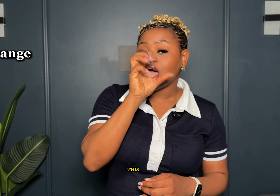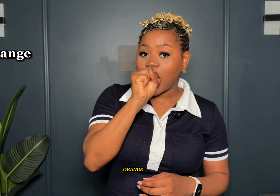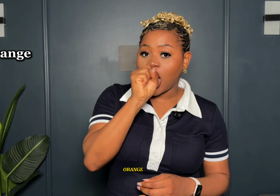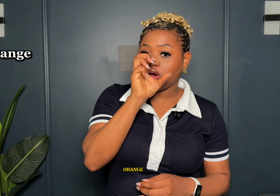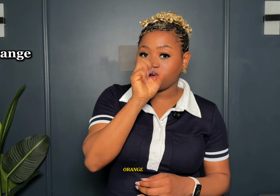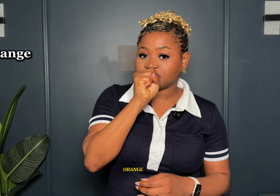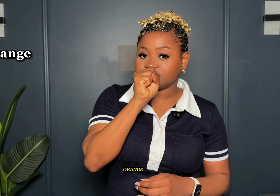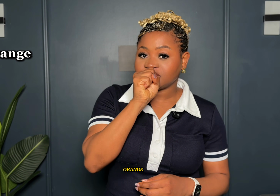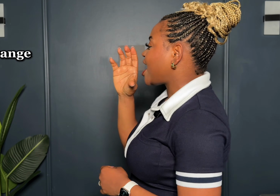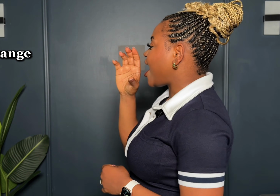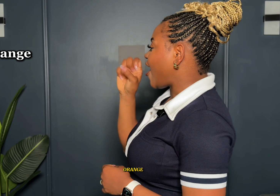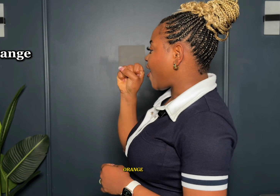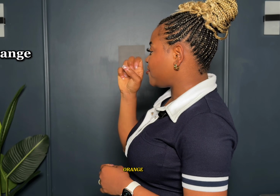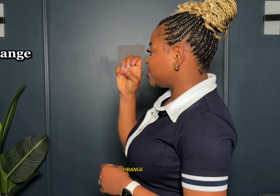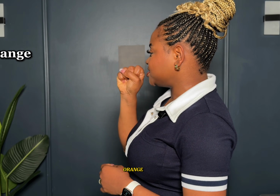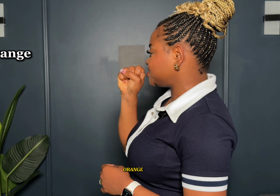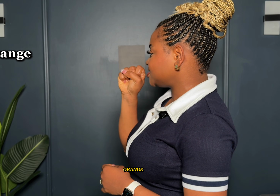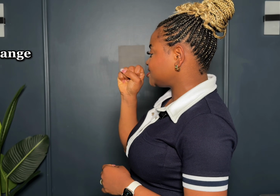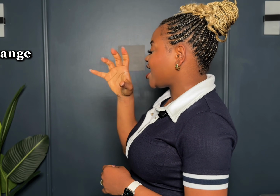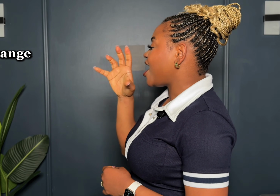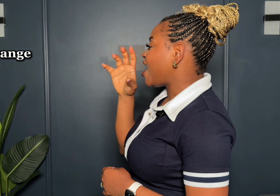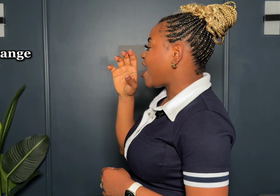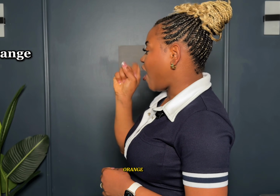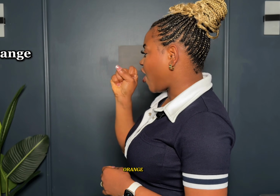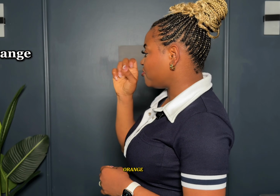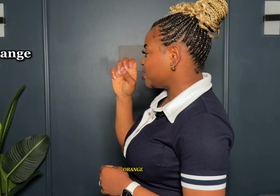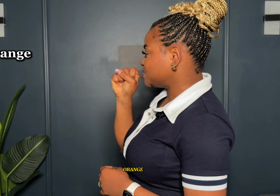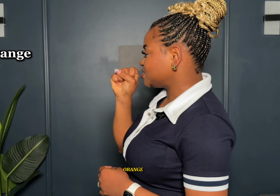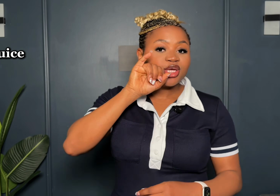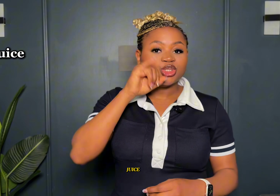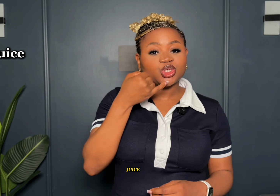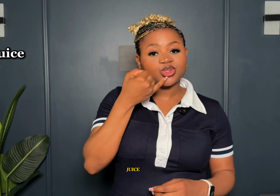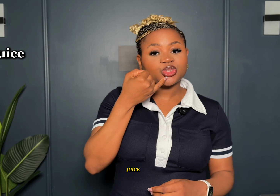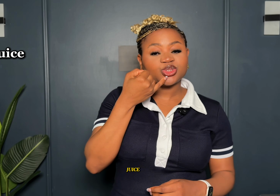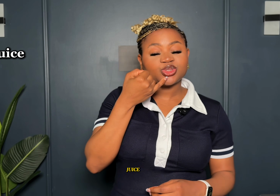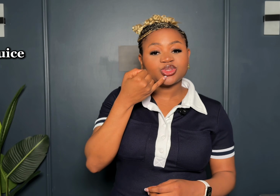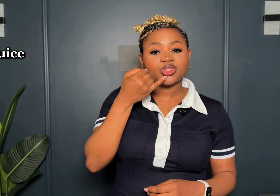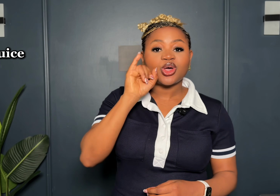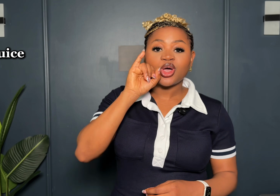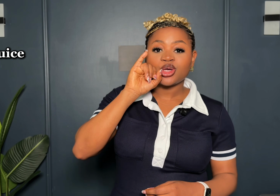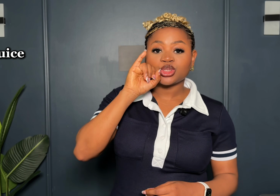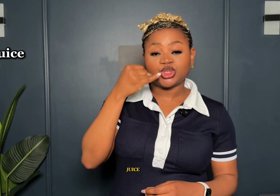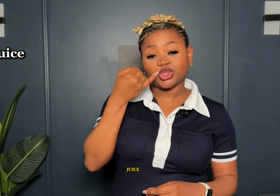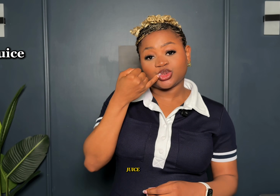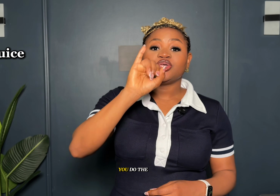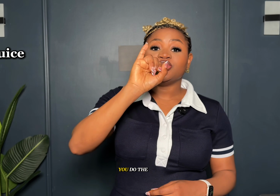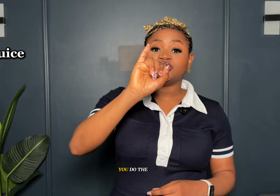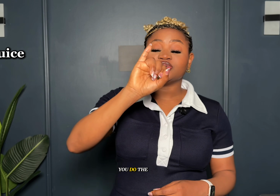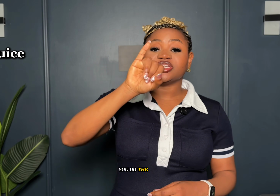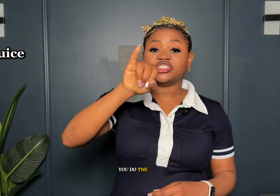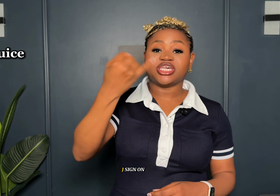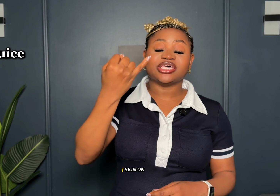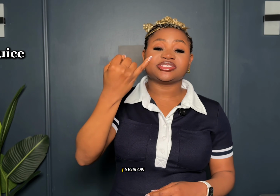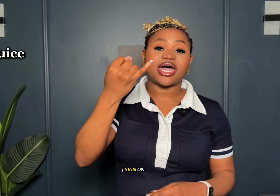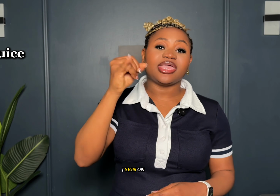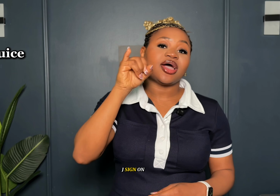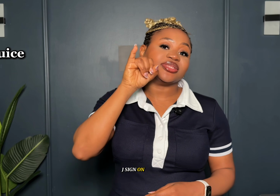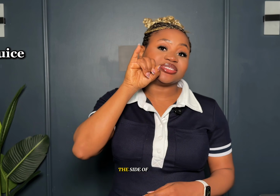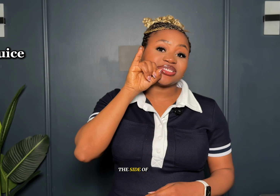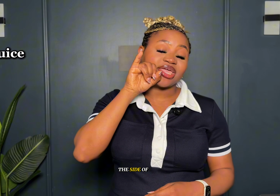Orange. Orange. Orange. Juice. juice. You do the J sign on the side of